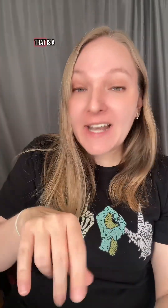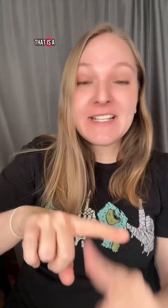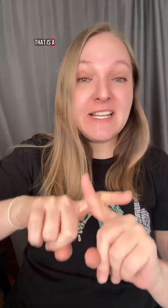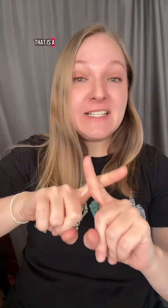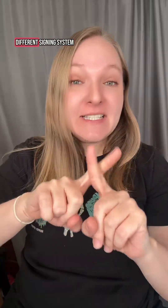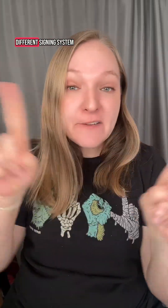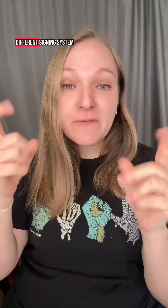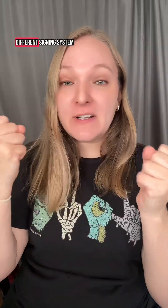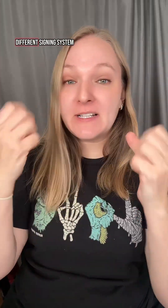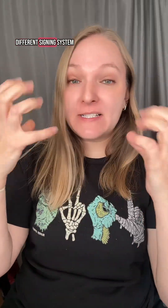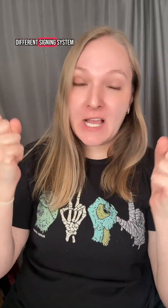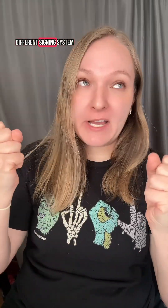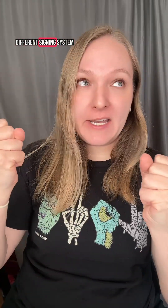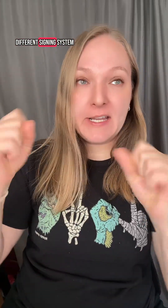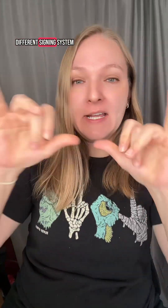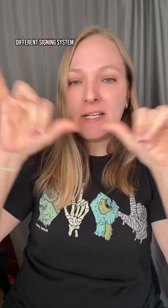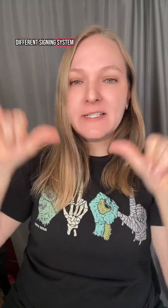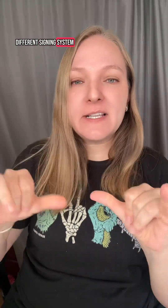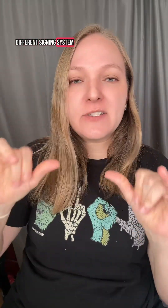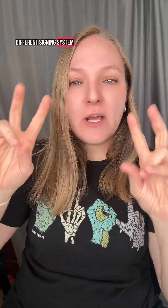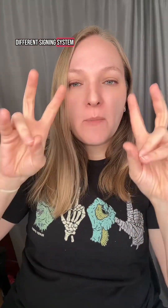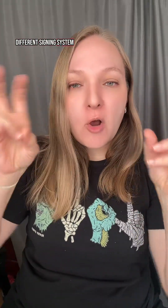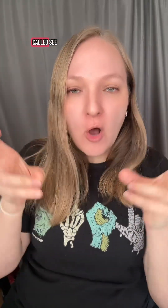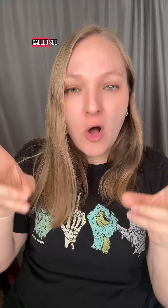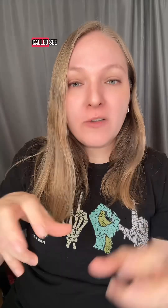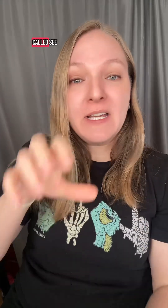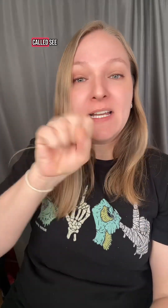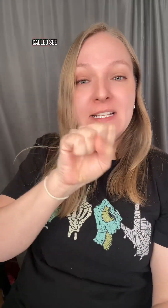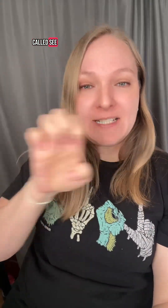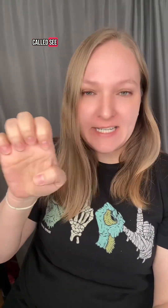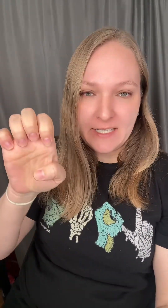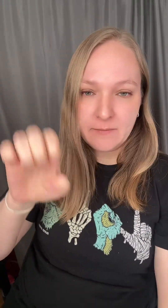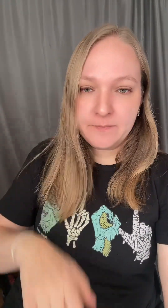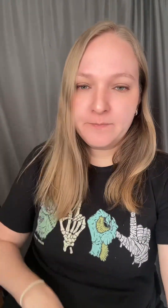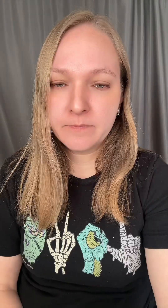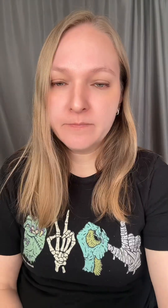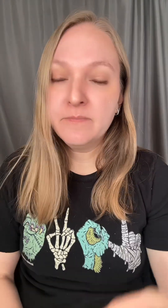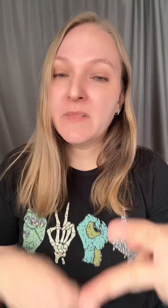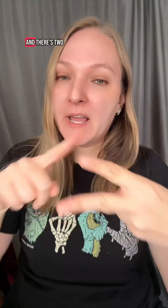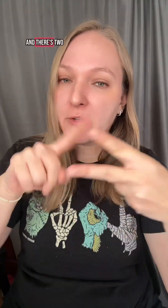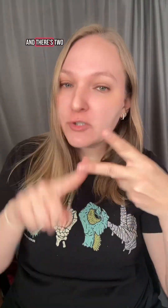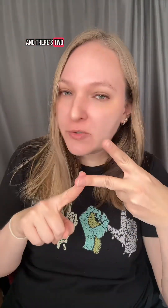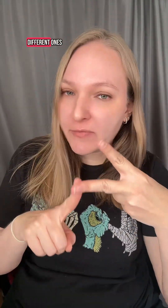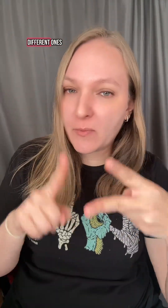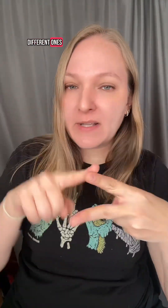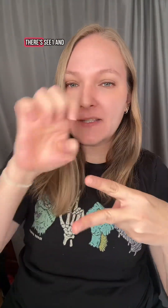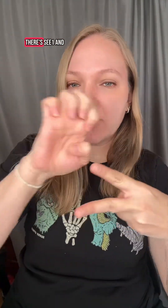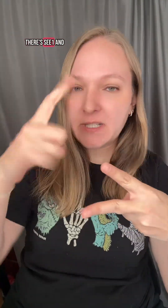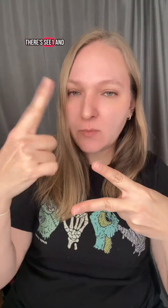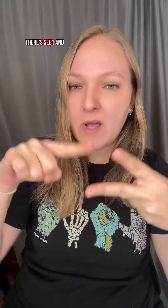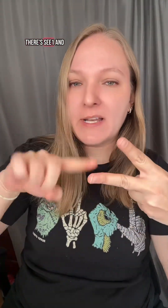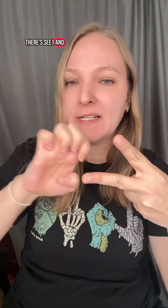a different signing system called C. And there's two different ones. There's C1 and